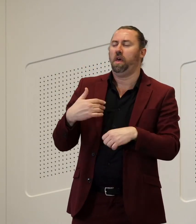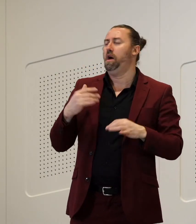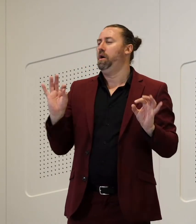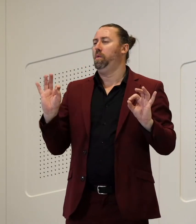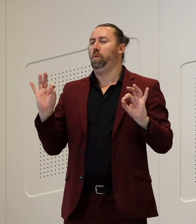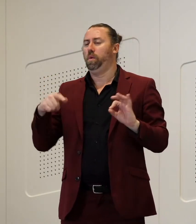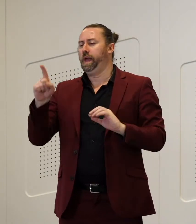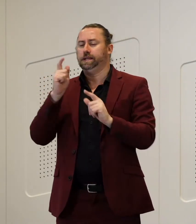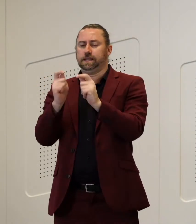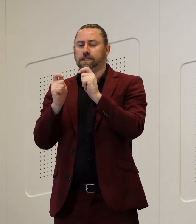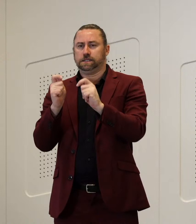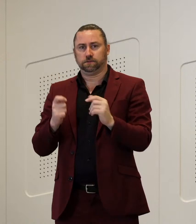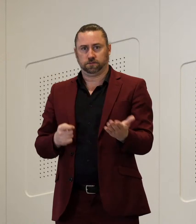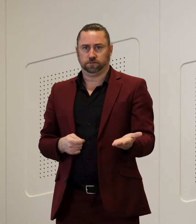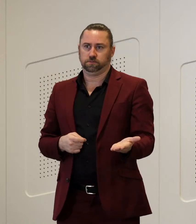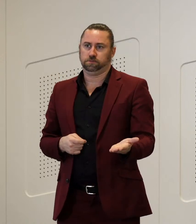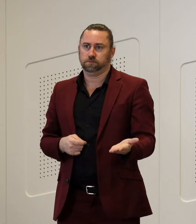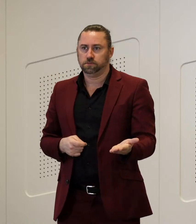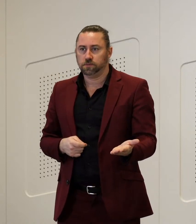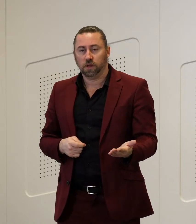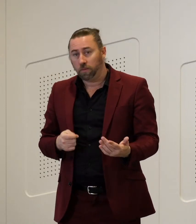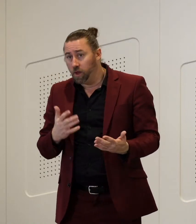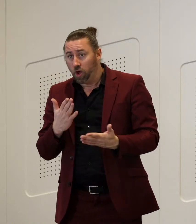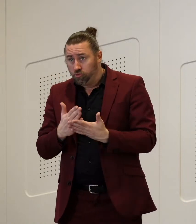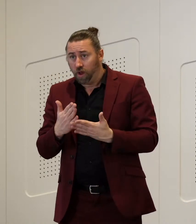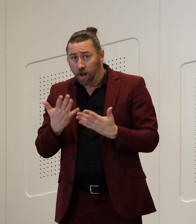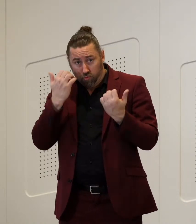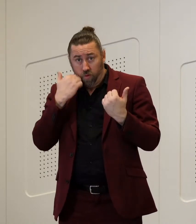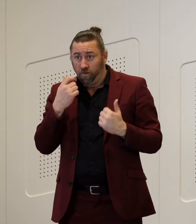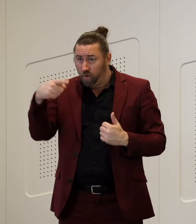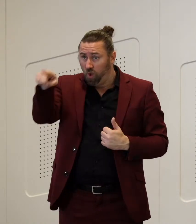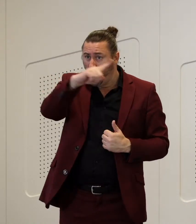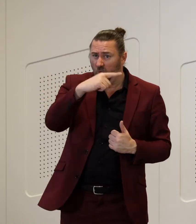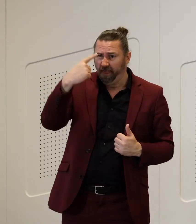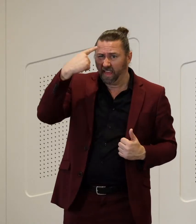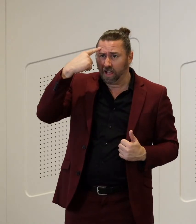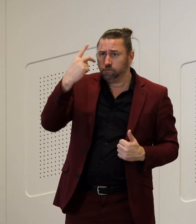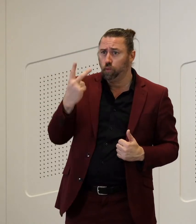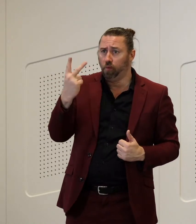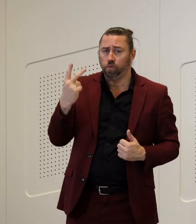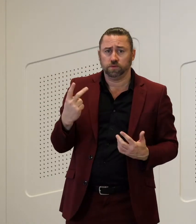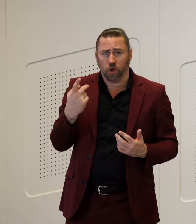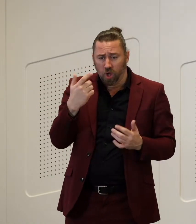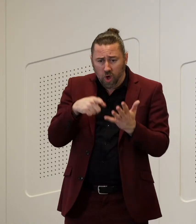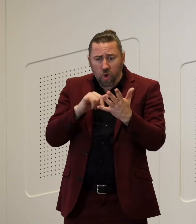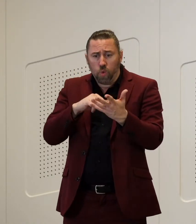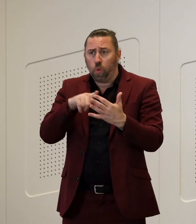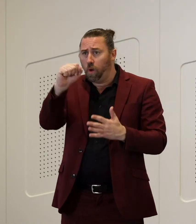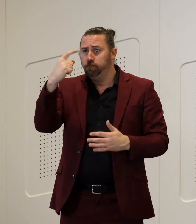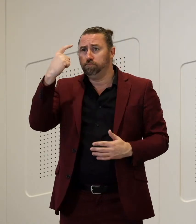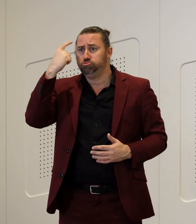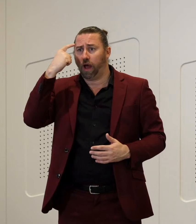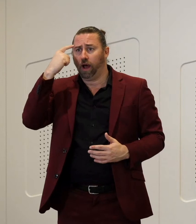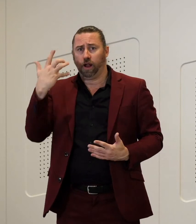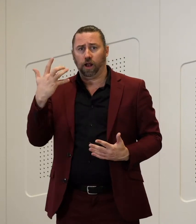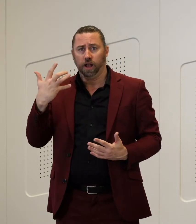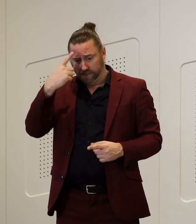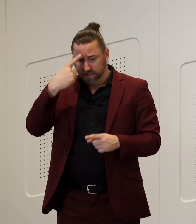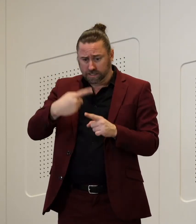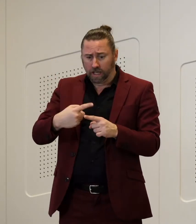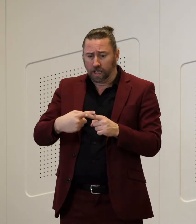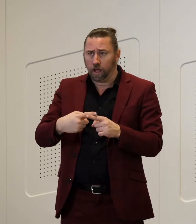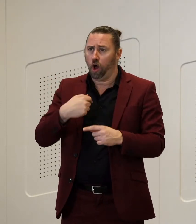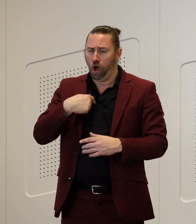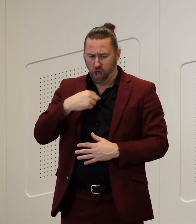is not necessarily the penalties, just everybody understanding, absolutely everybody understanding that we have a collective